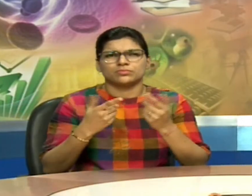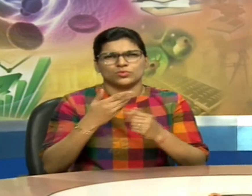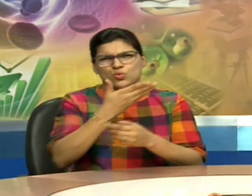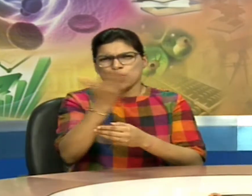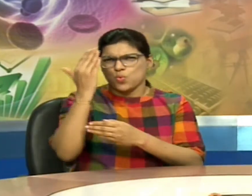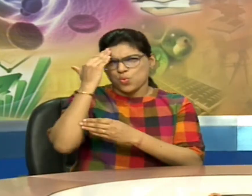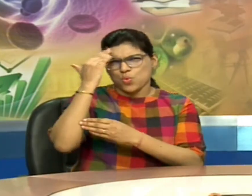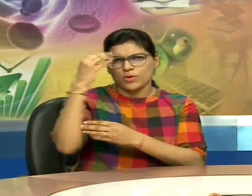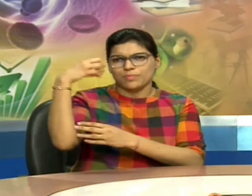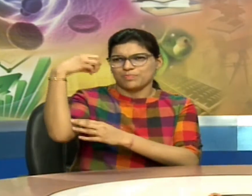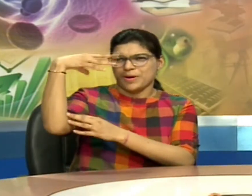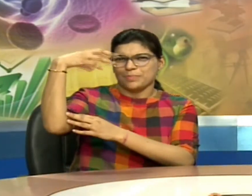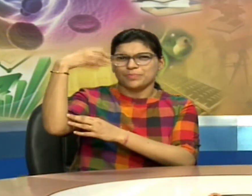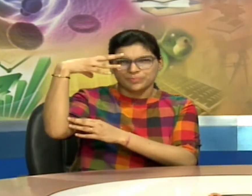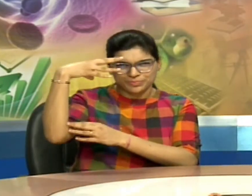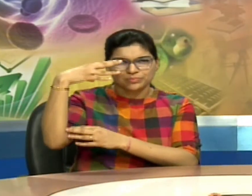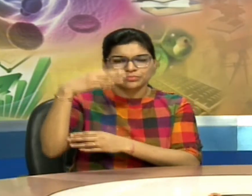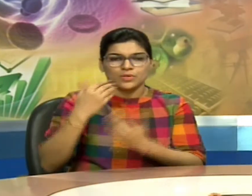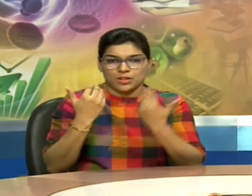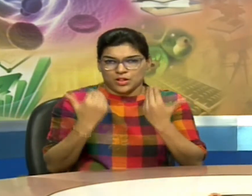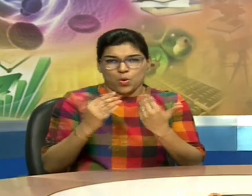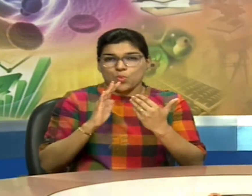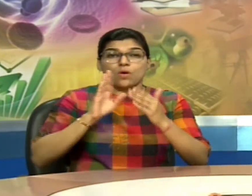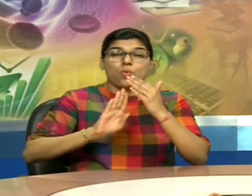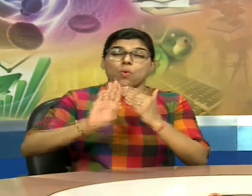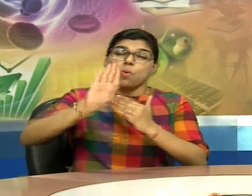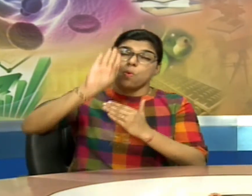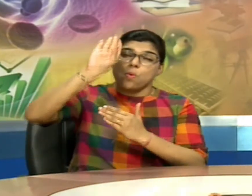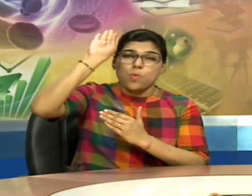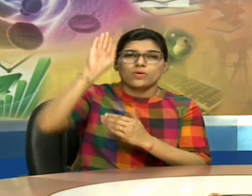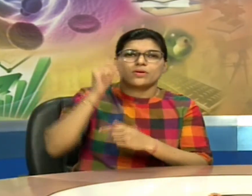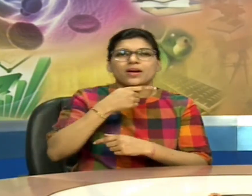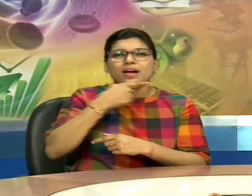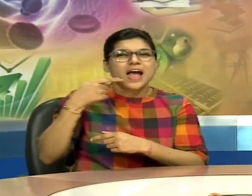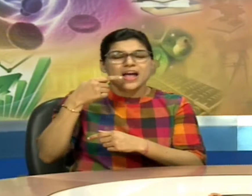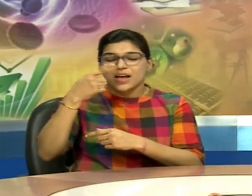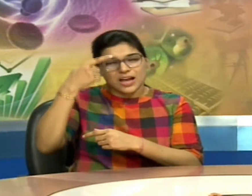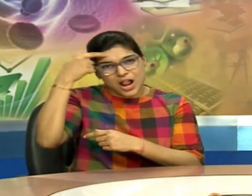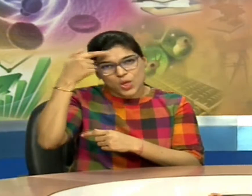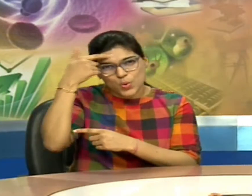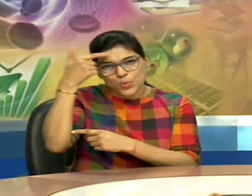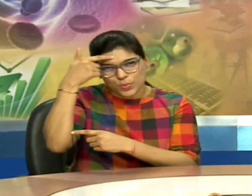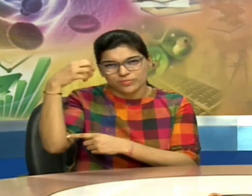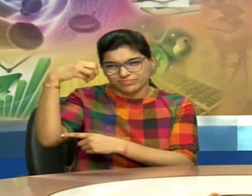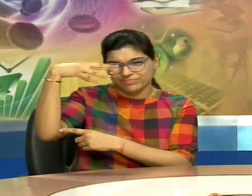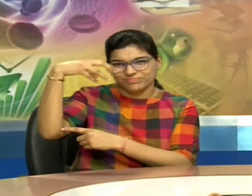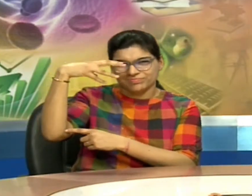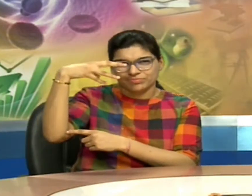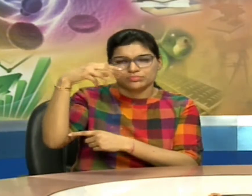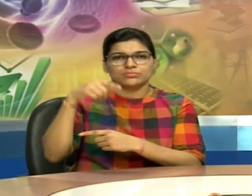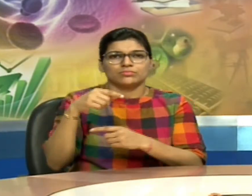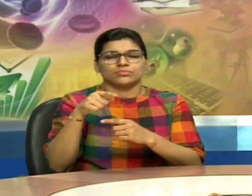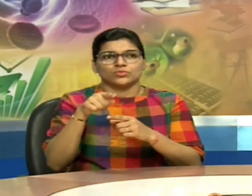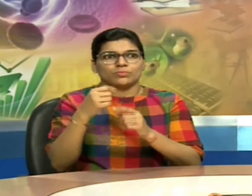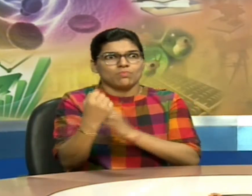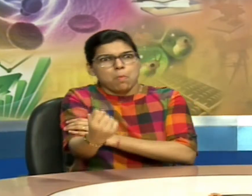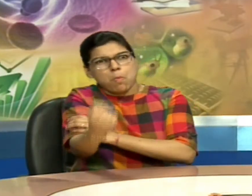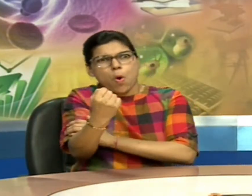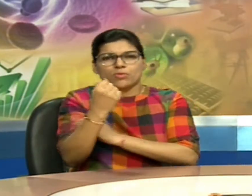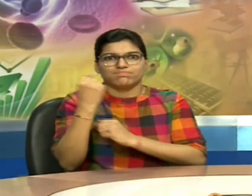What? You all know that we have different measurements. We know that there are bulbs you